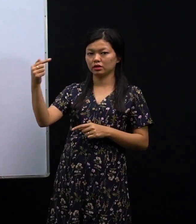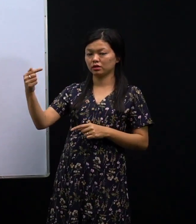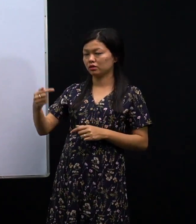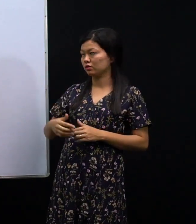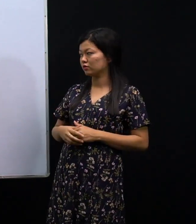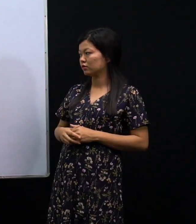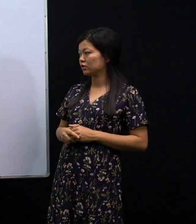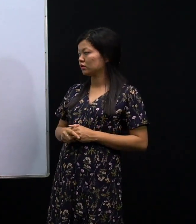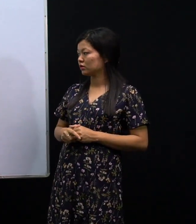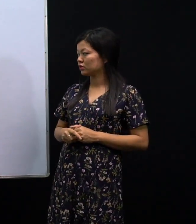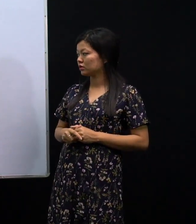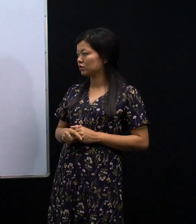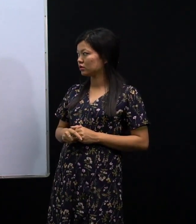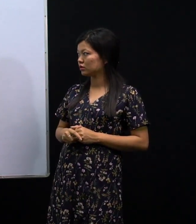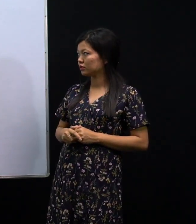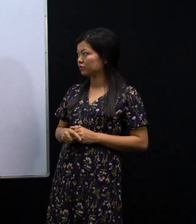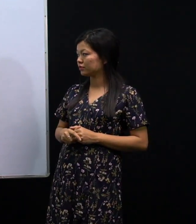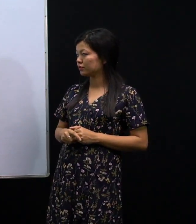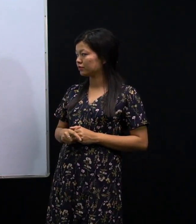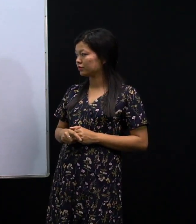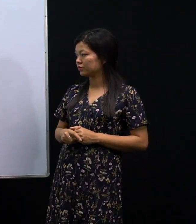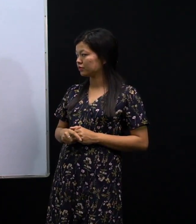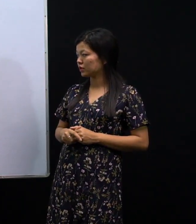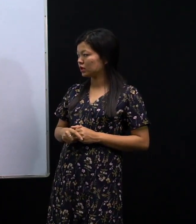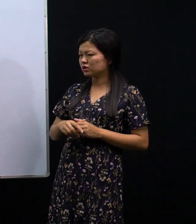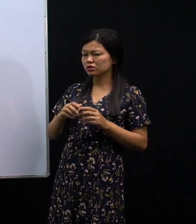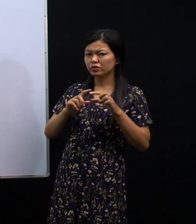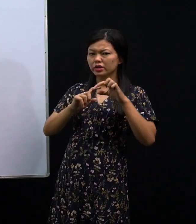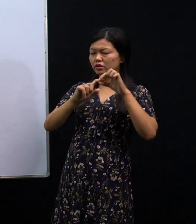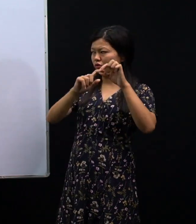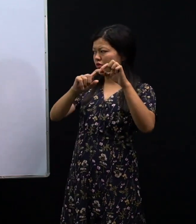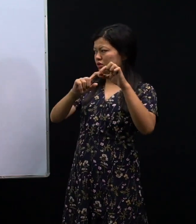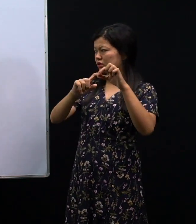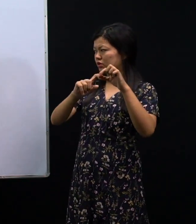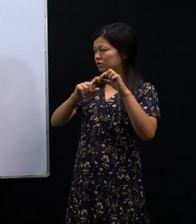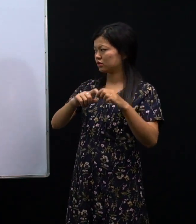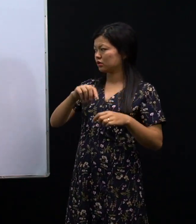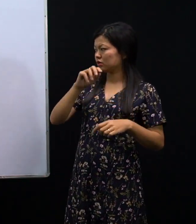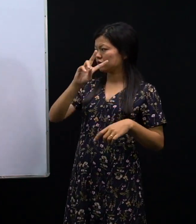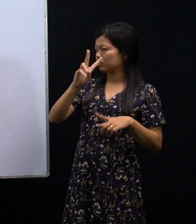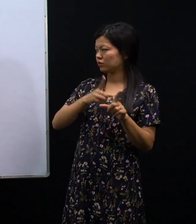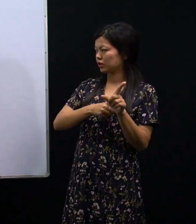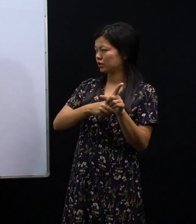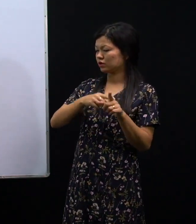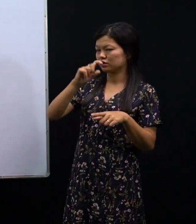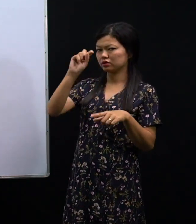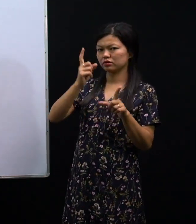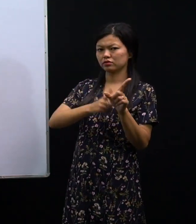2y, there are 3 terms, no? Minus 2y, minus 7z whole square. Look at this, we got the answer.